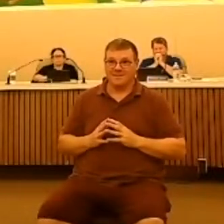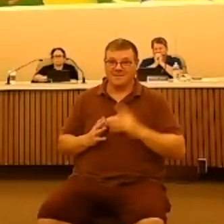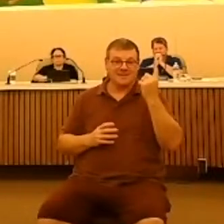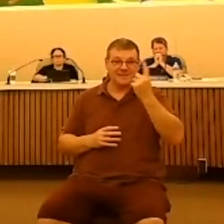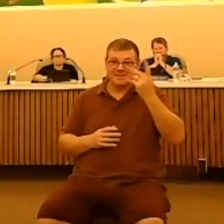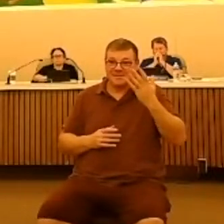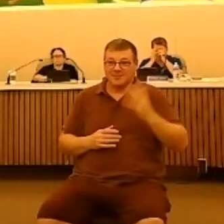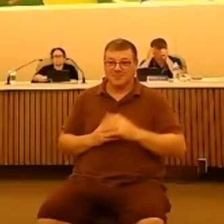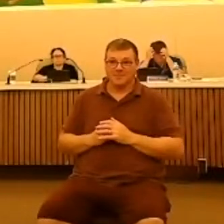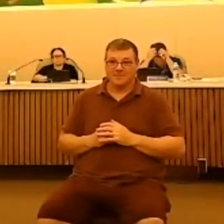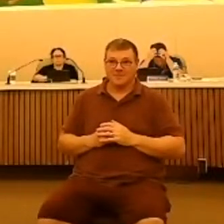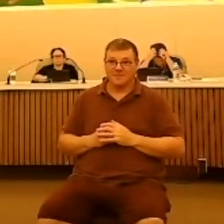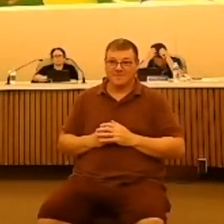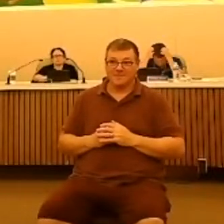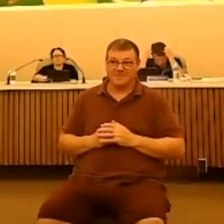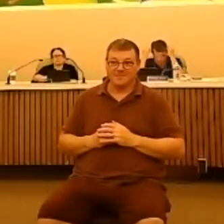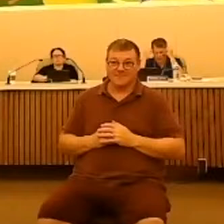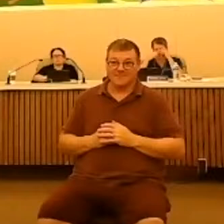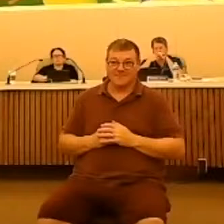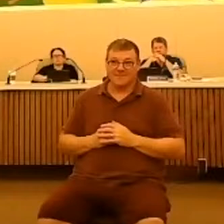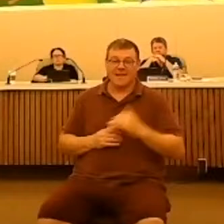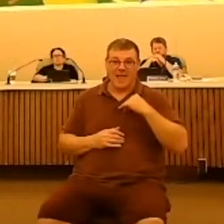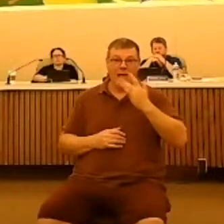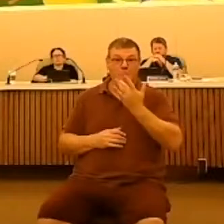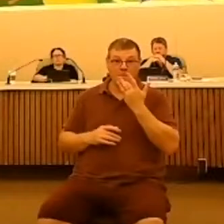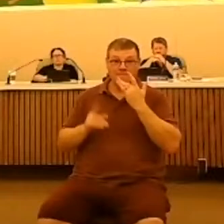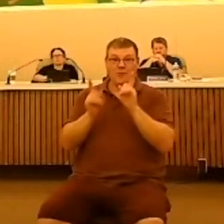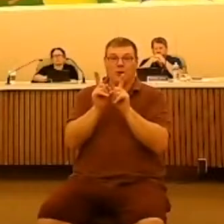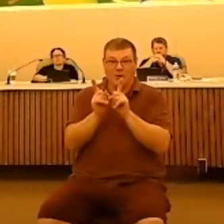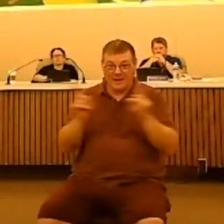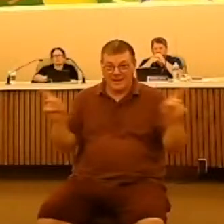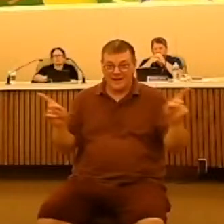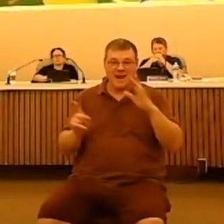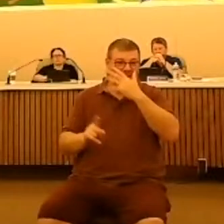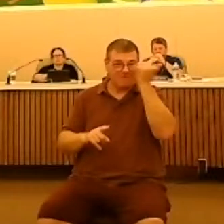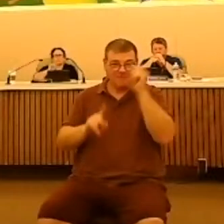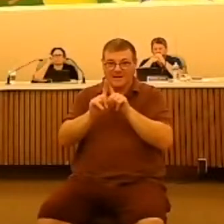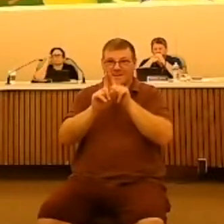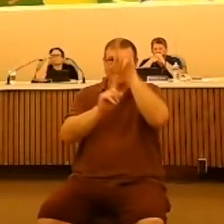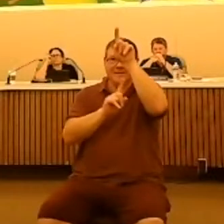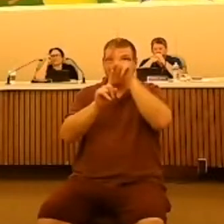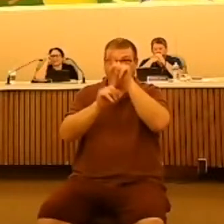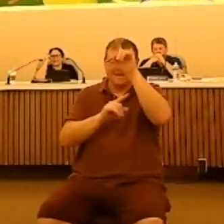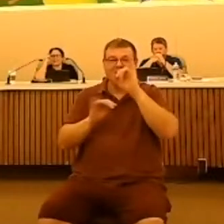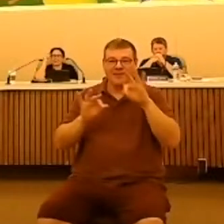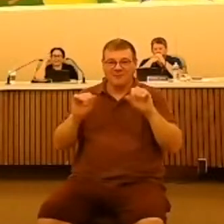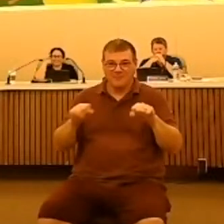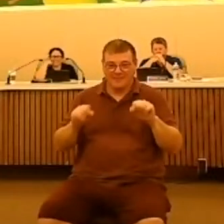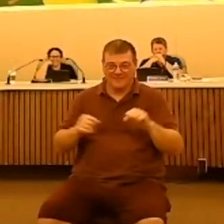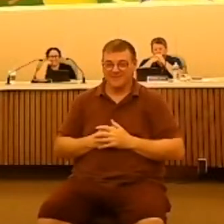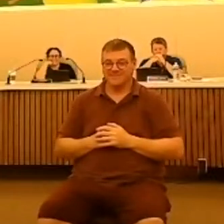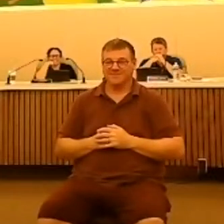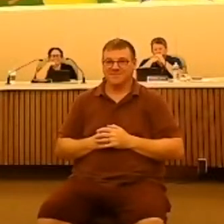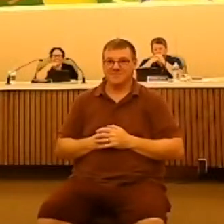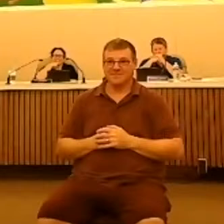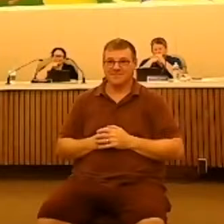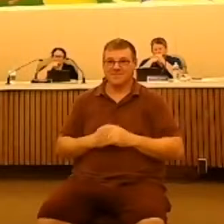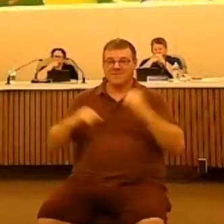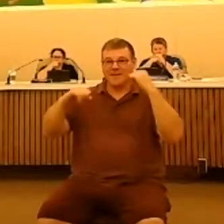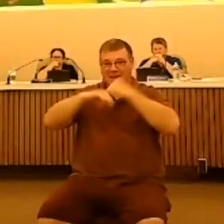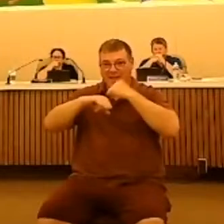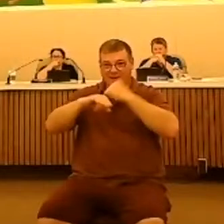something, I would like it to go this Right. way. Get little authors and Nevins, if that's even a possibility, and duke it out